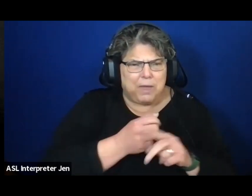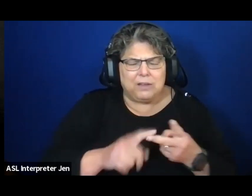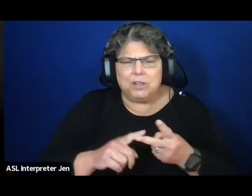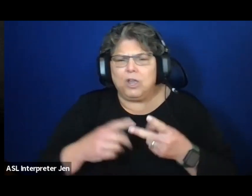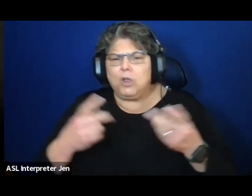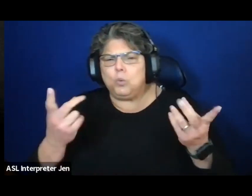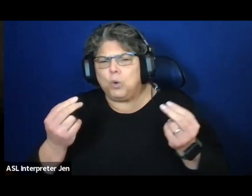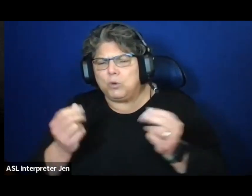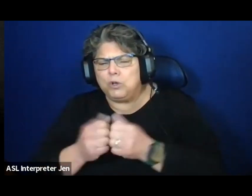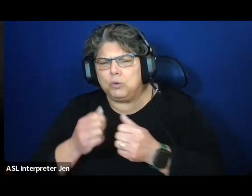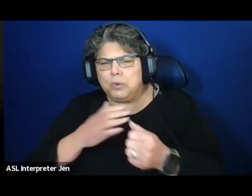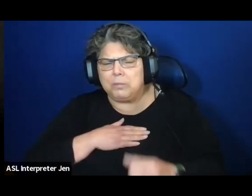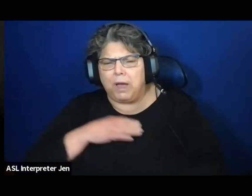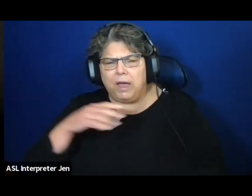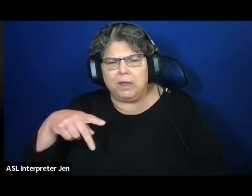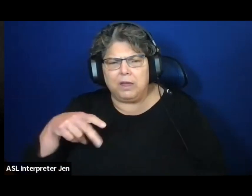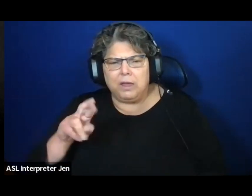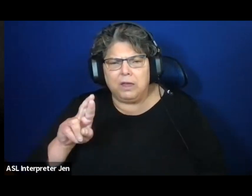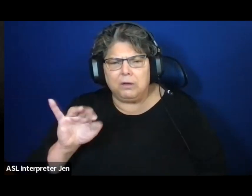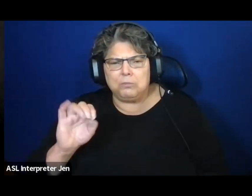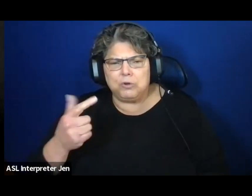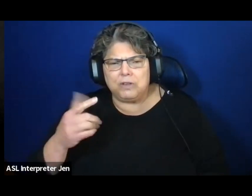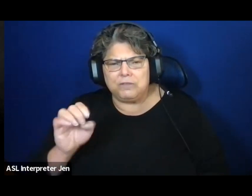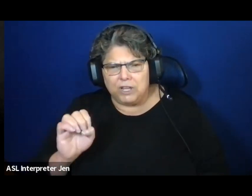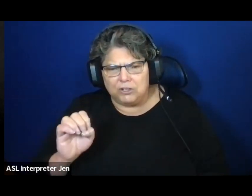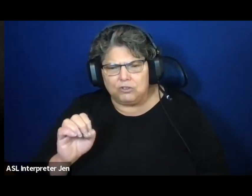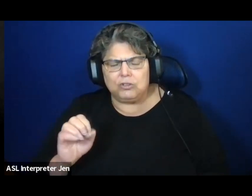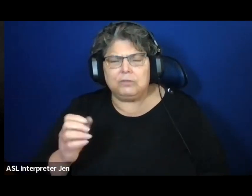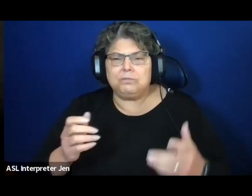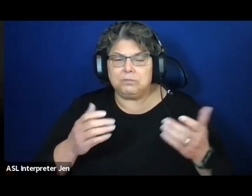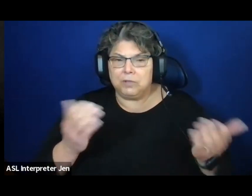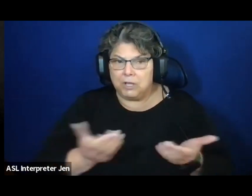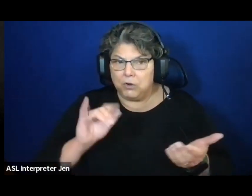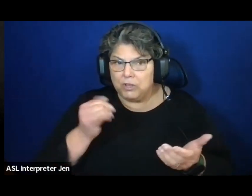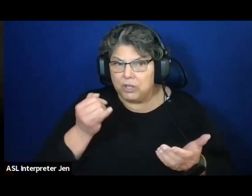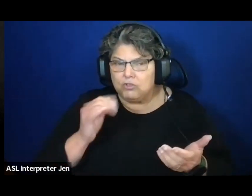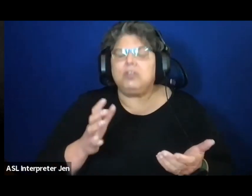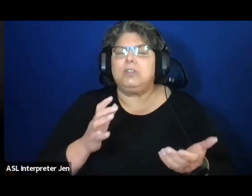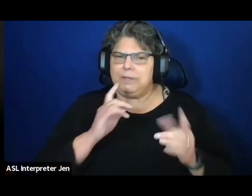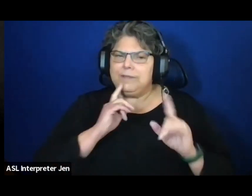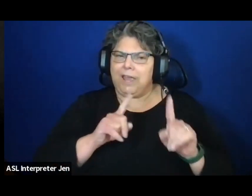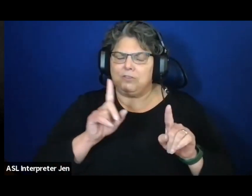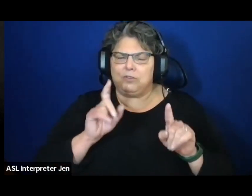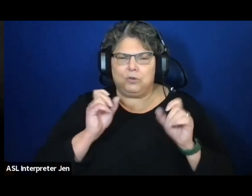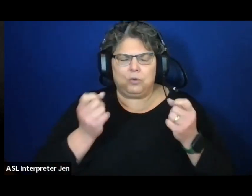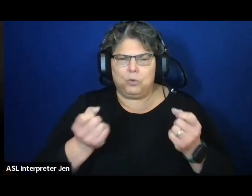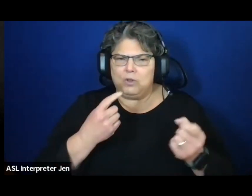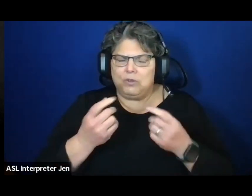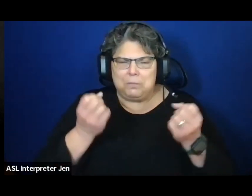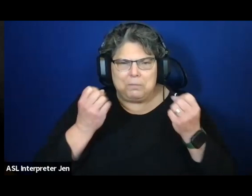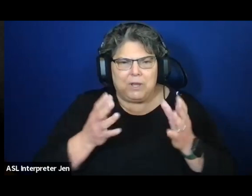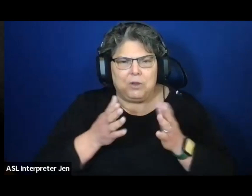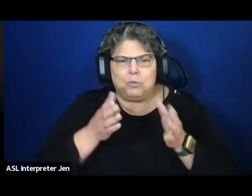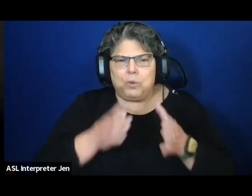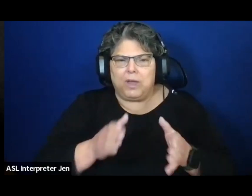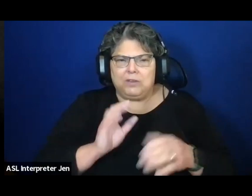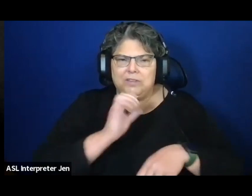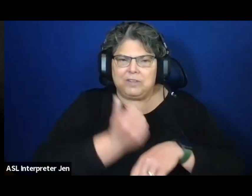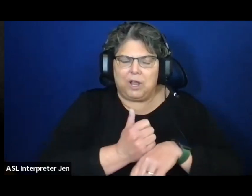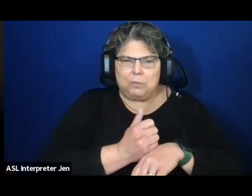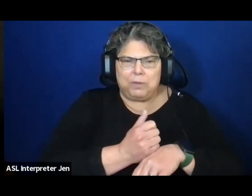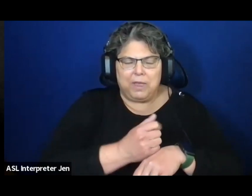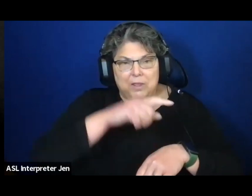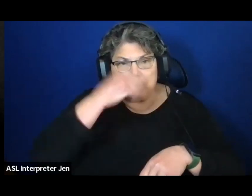privilege? Here at the JC, he has answered that question in notable ways by helping to establish the Black